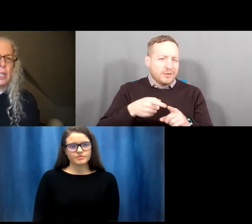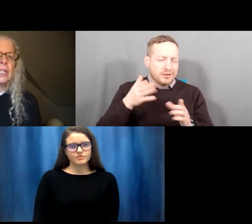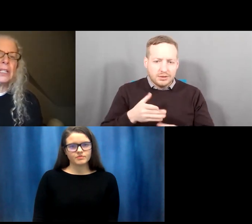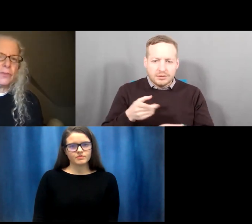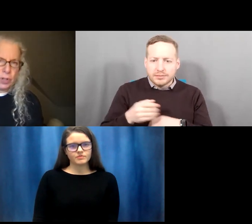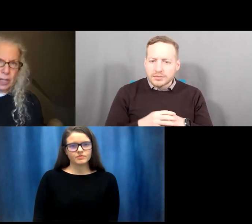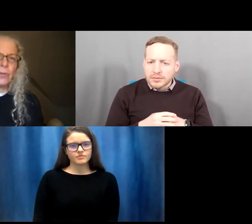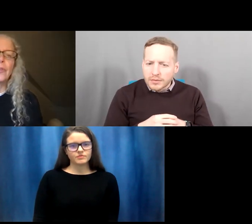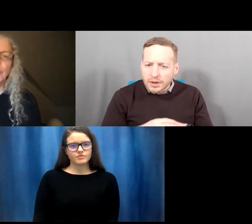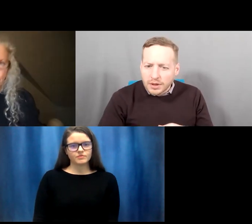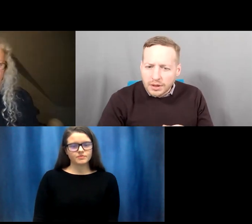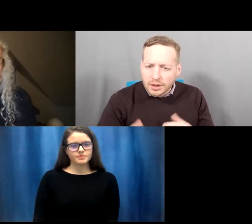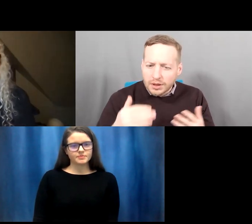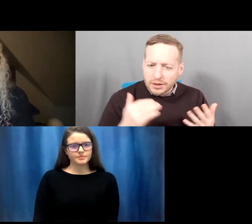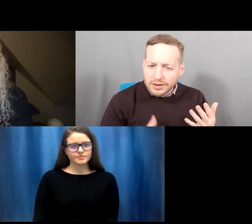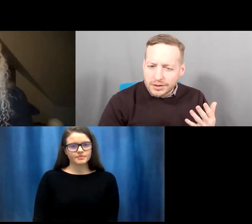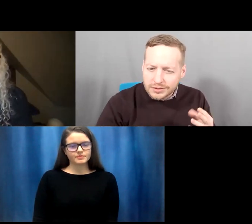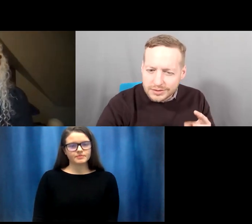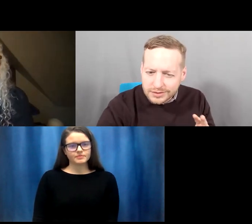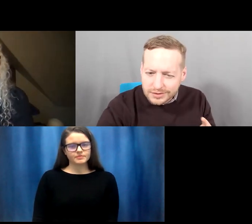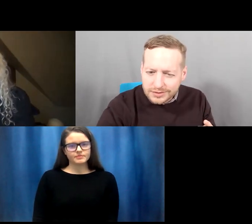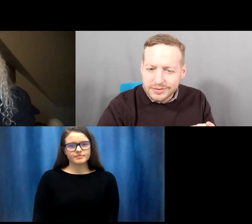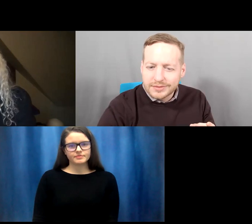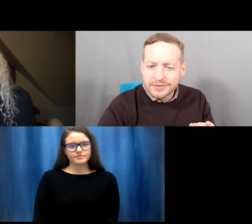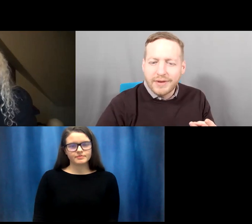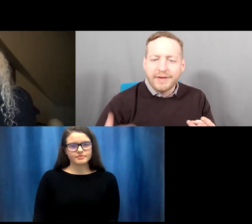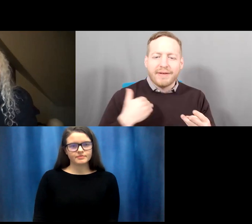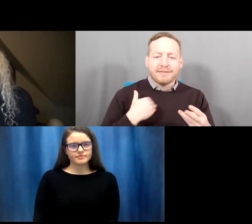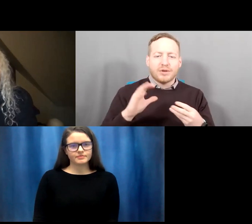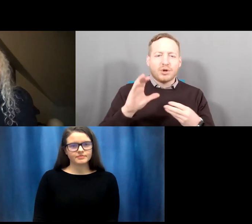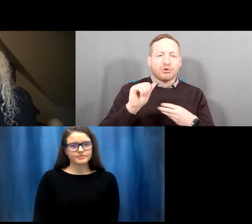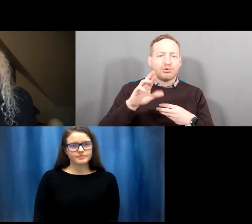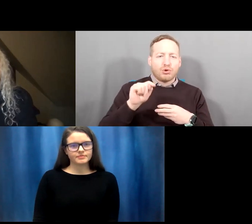she is responsible for interpreter referral.